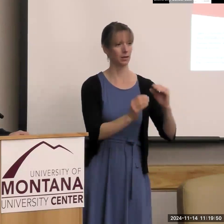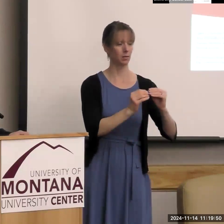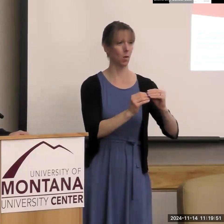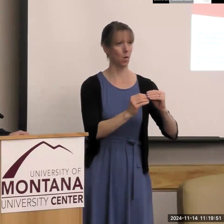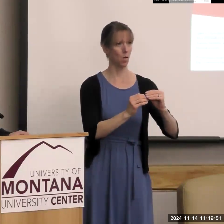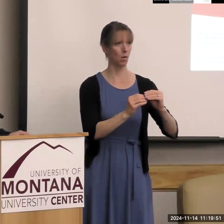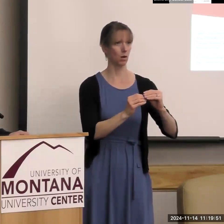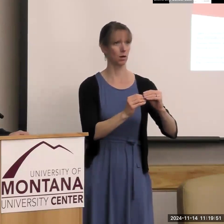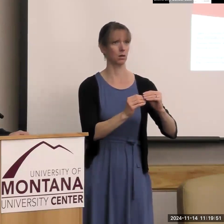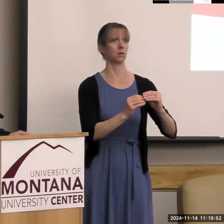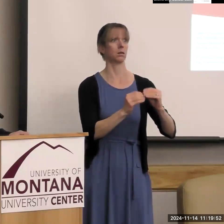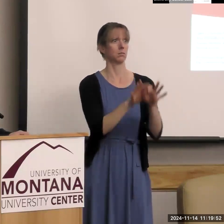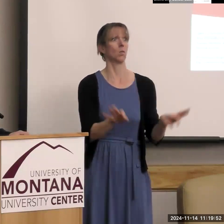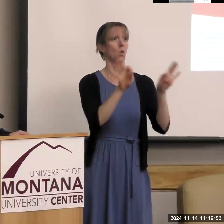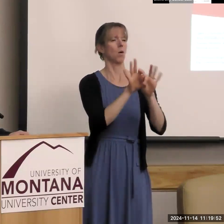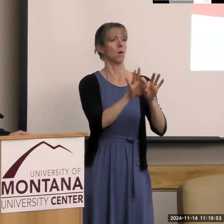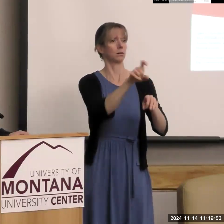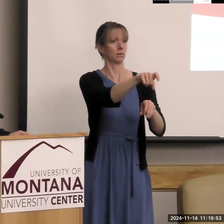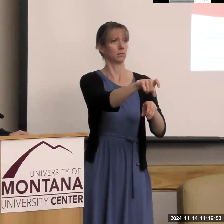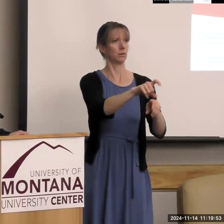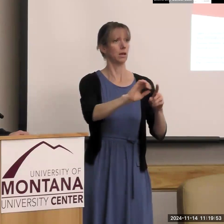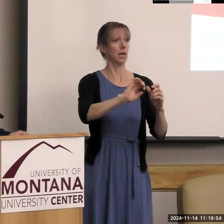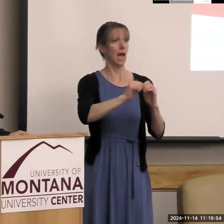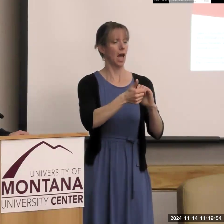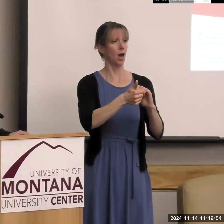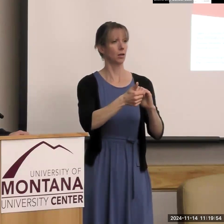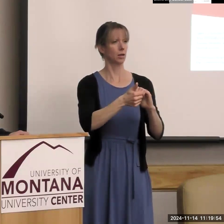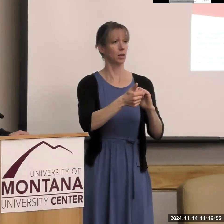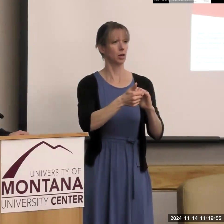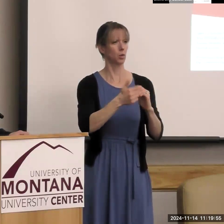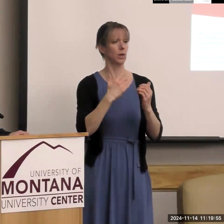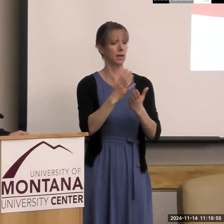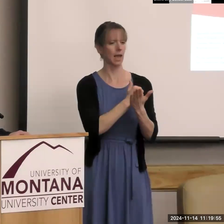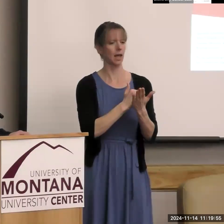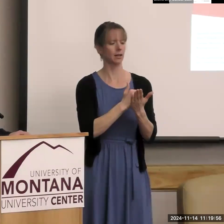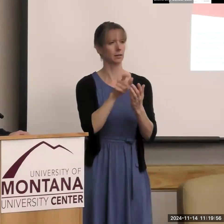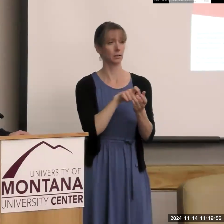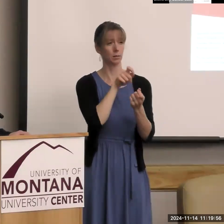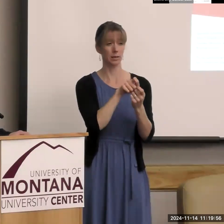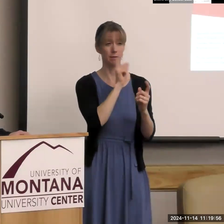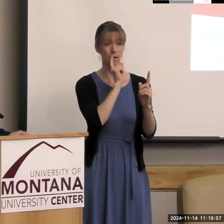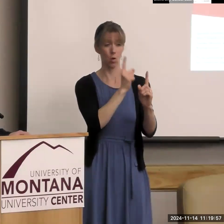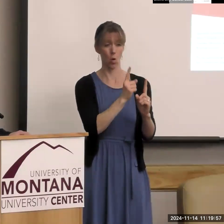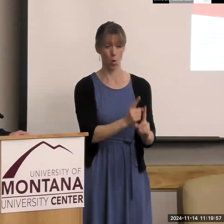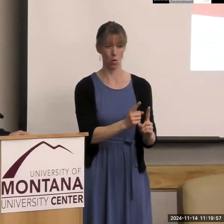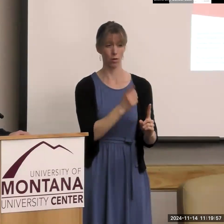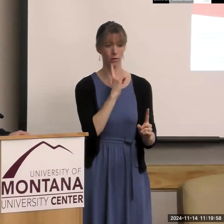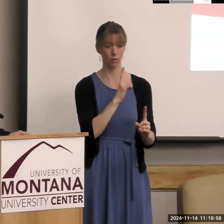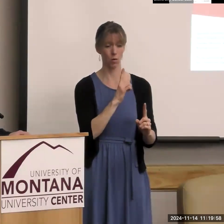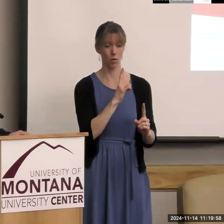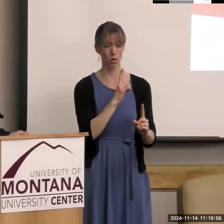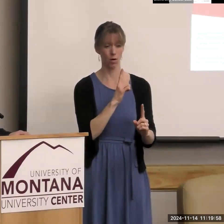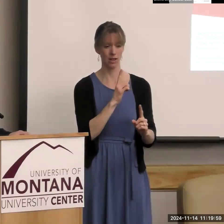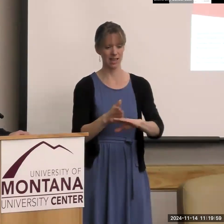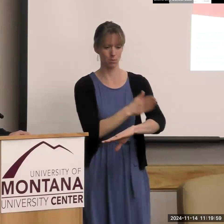larger population, how do we get specific goals into the improvement plan